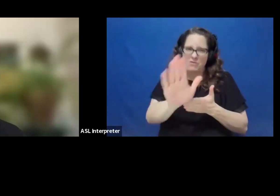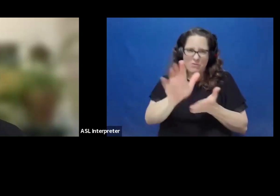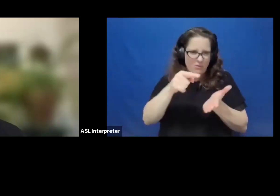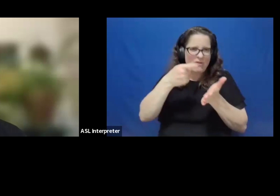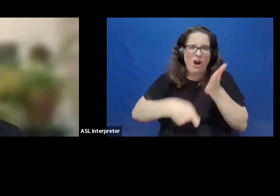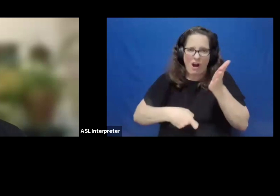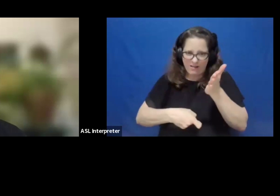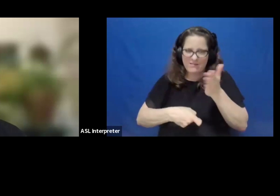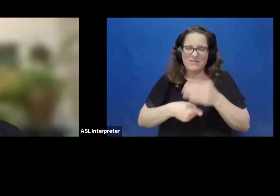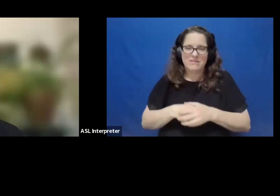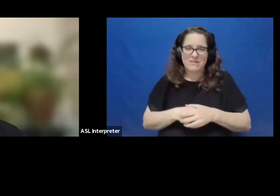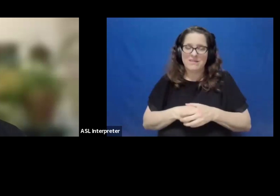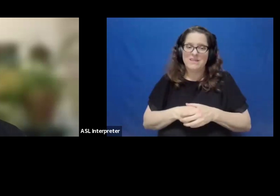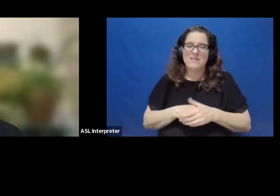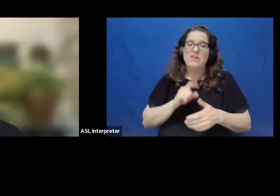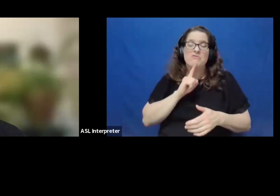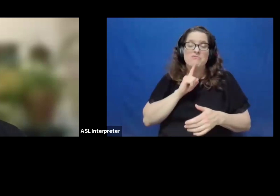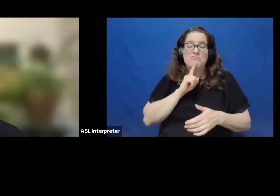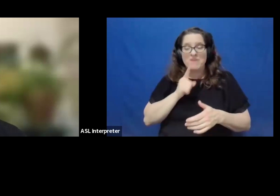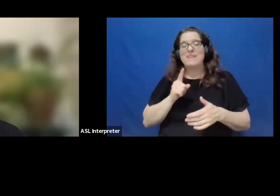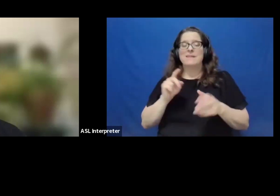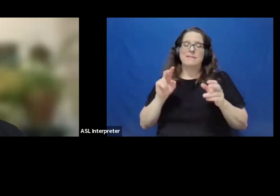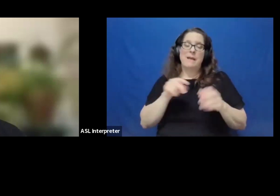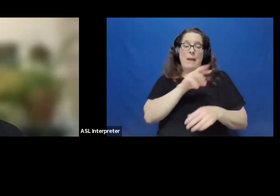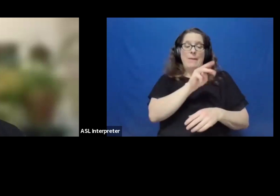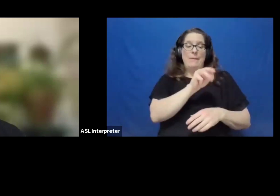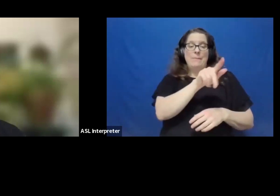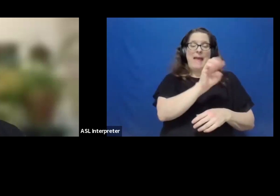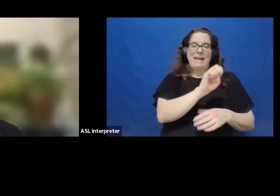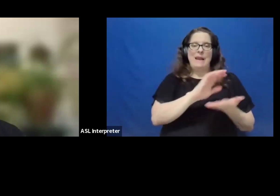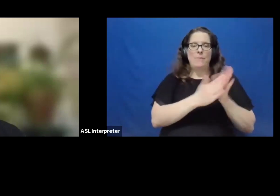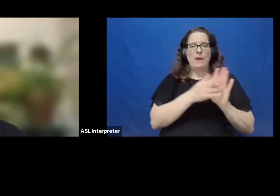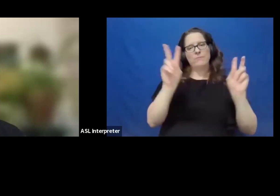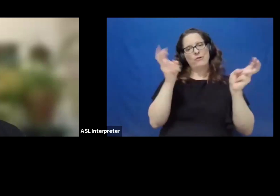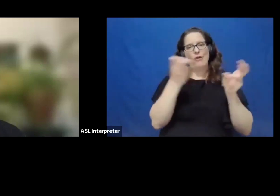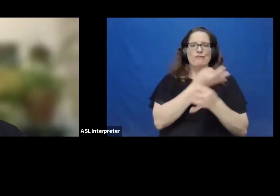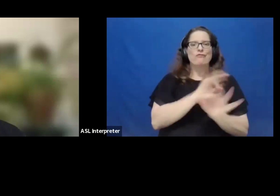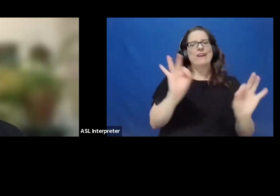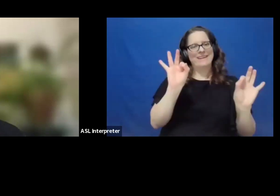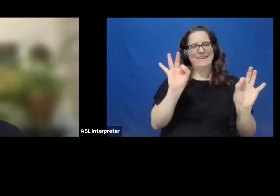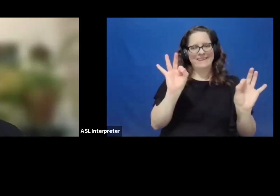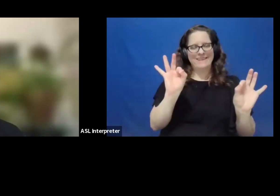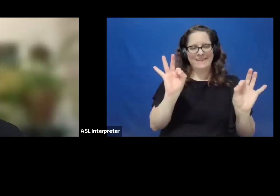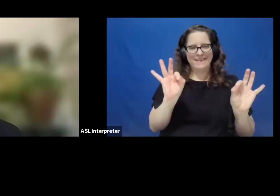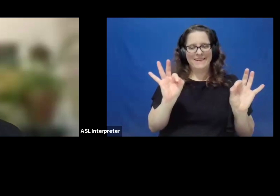makes Medicare essentially free. So it's a great benefit in Maryland.